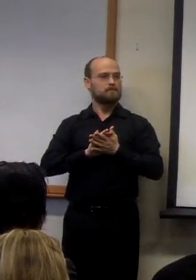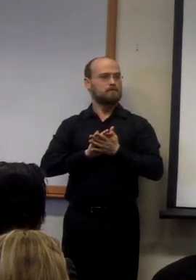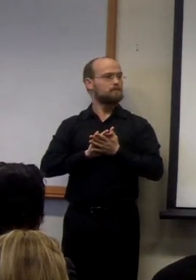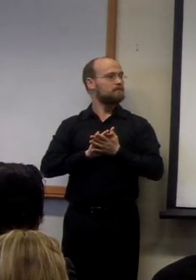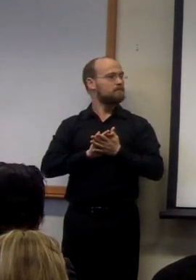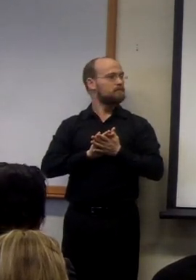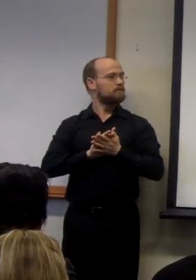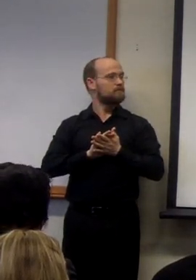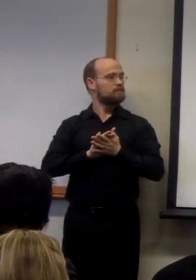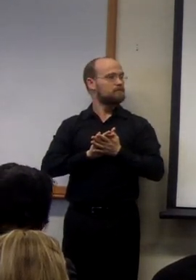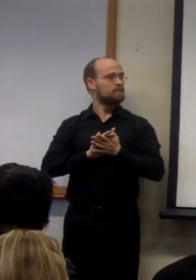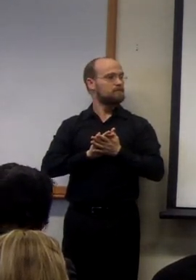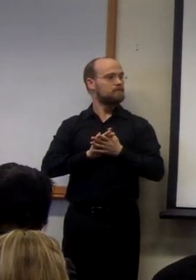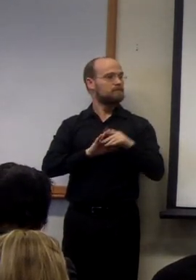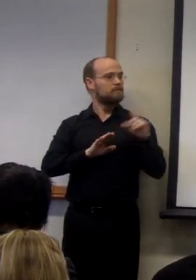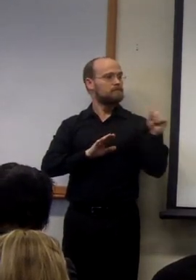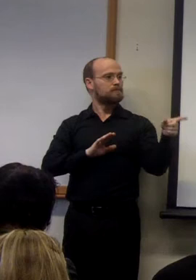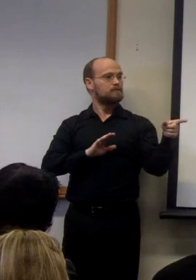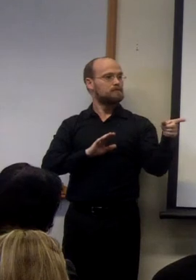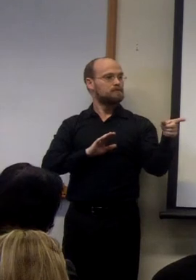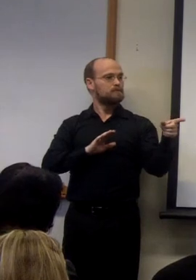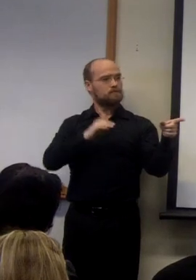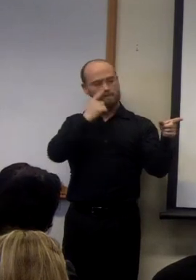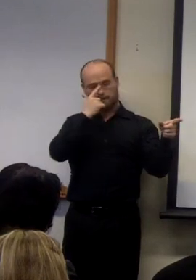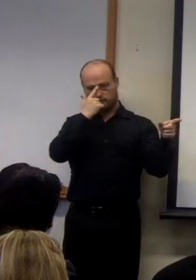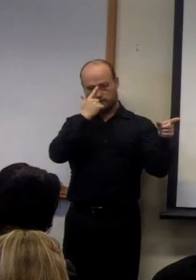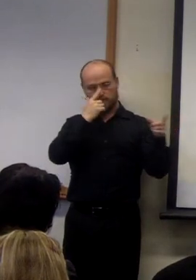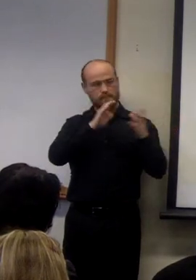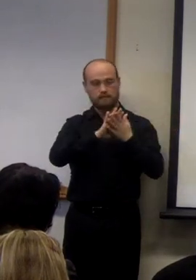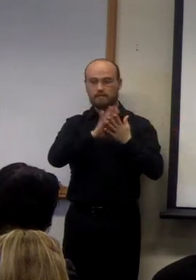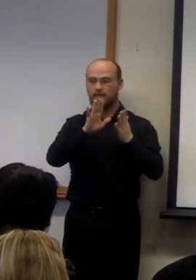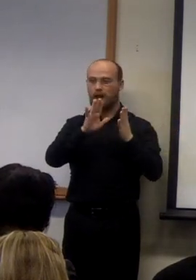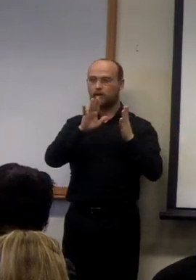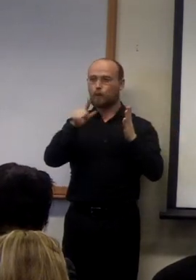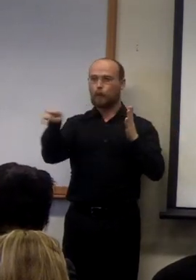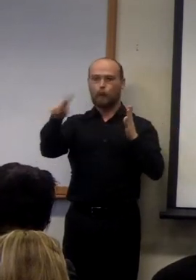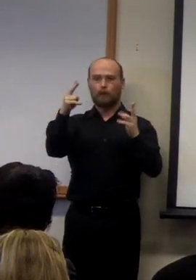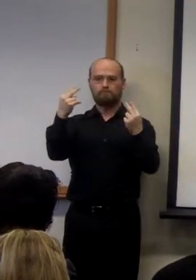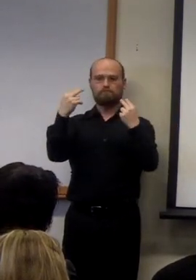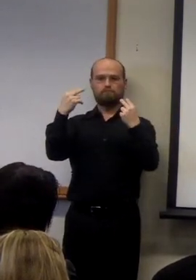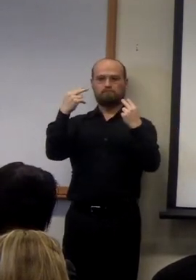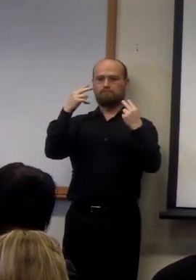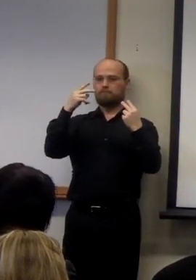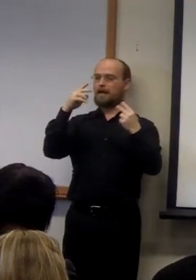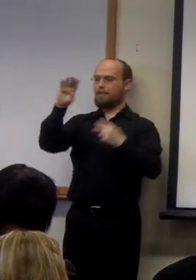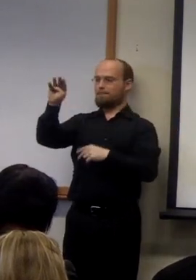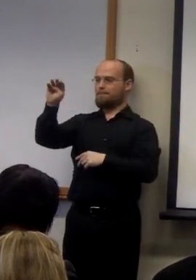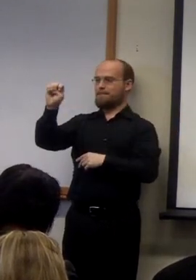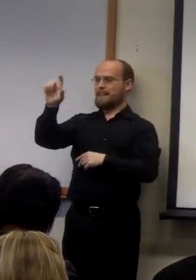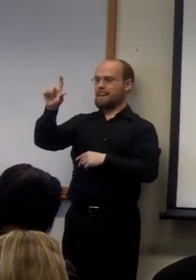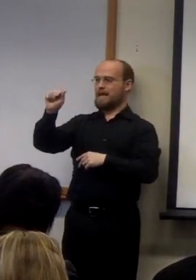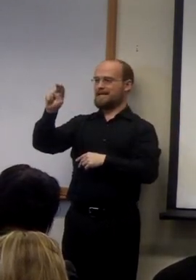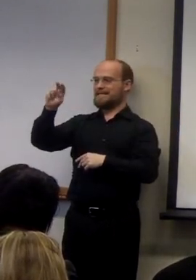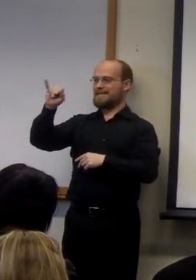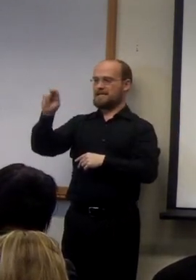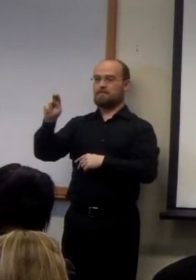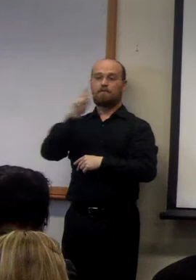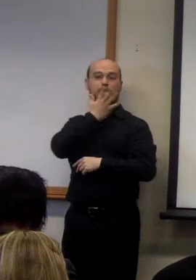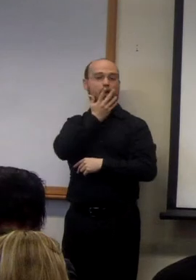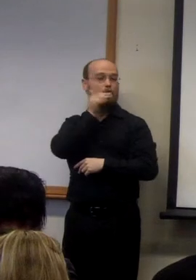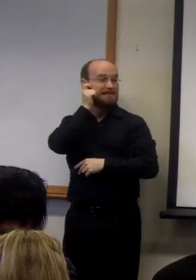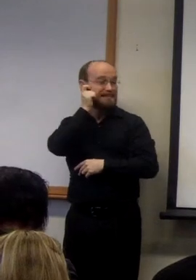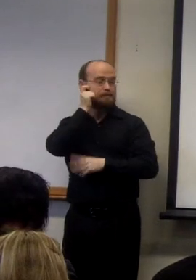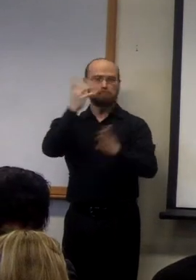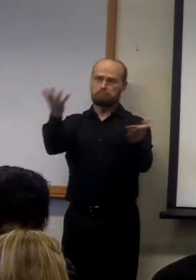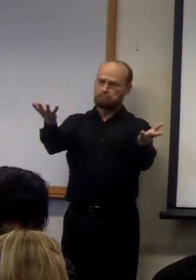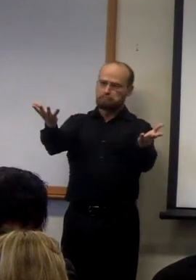Well, but I don't think that's black, right? So, what makes me black, right? Melanin is a thing, and it has this particular response,